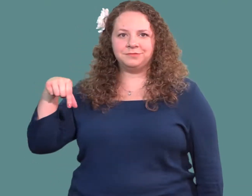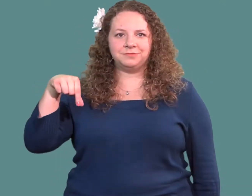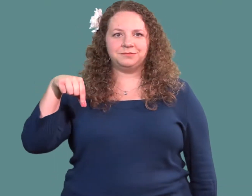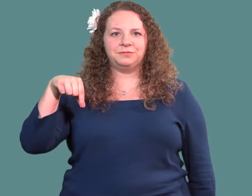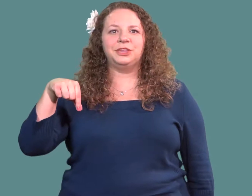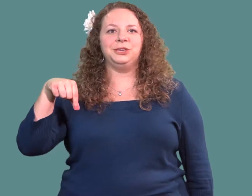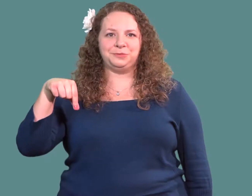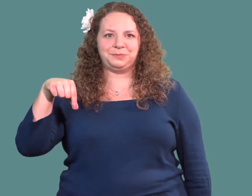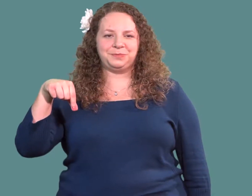Q.